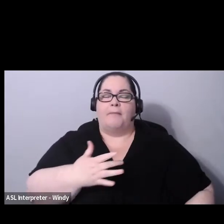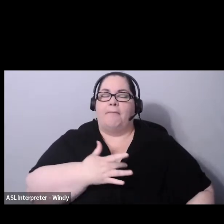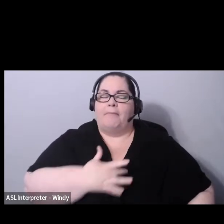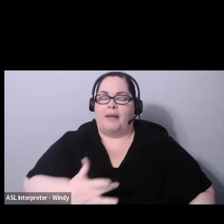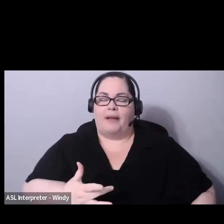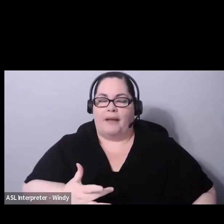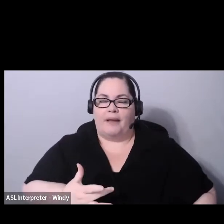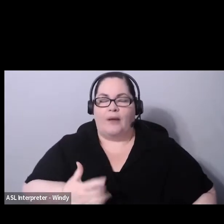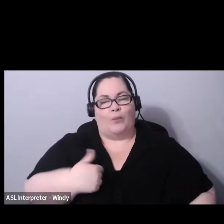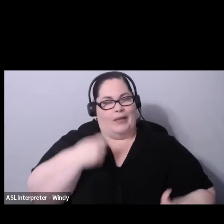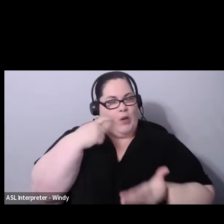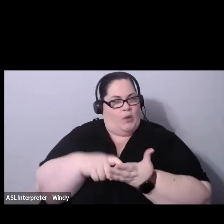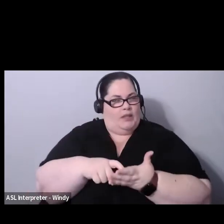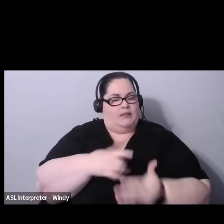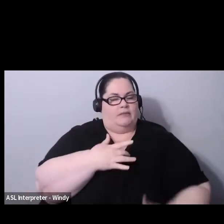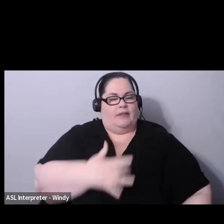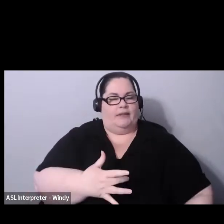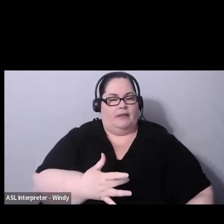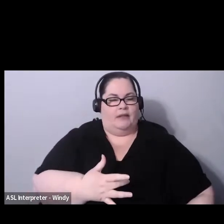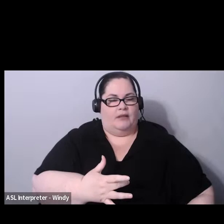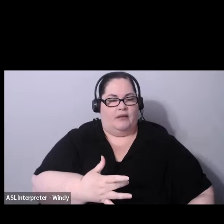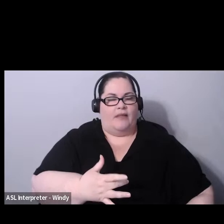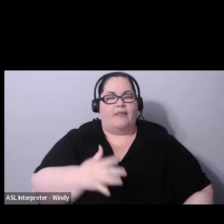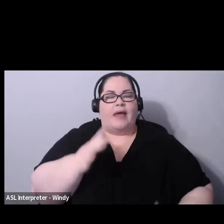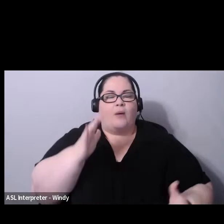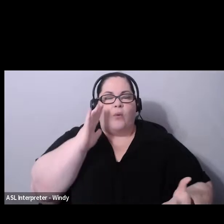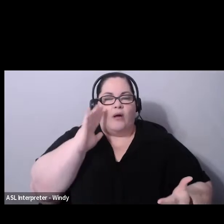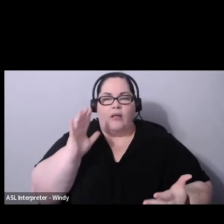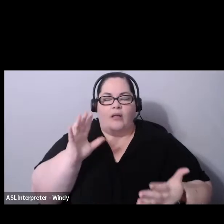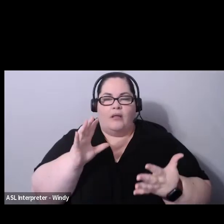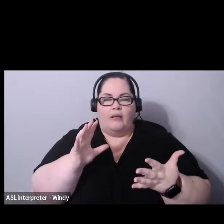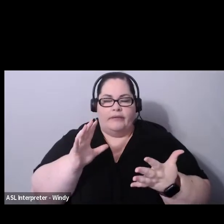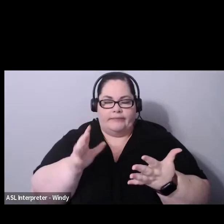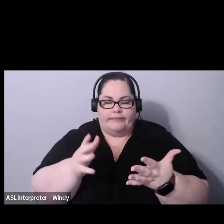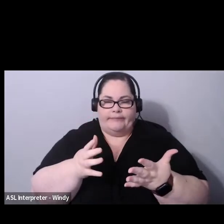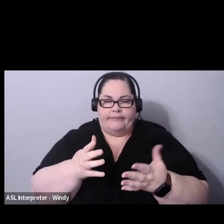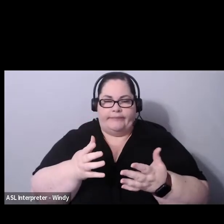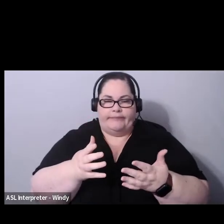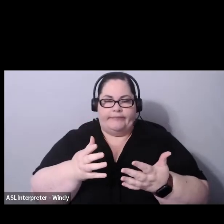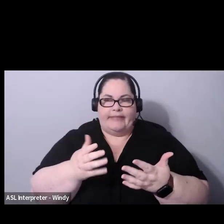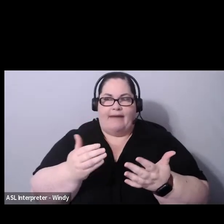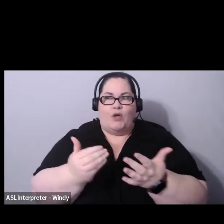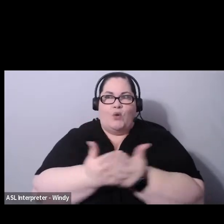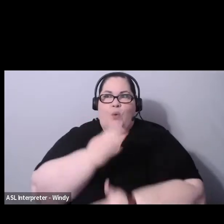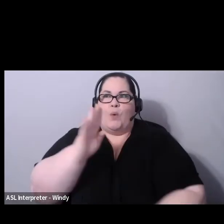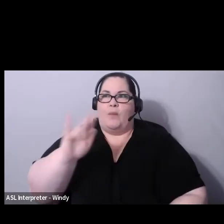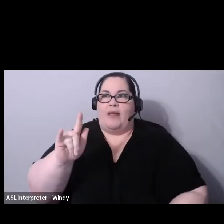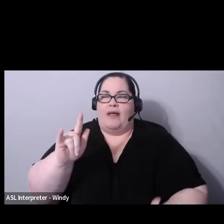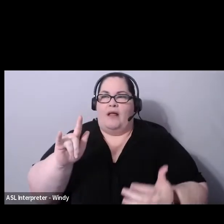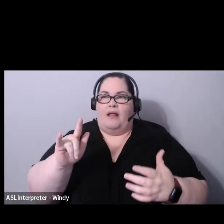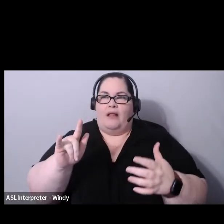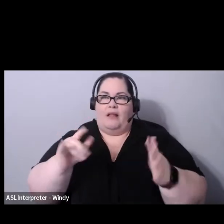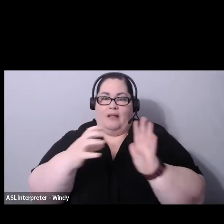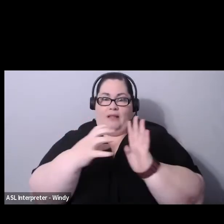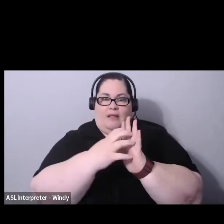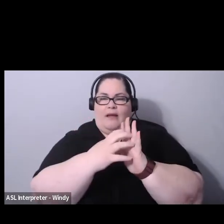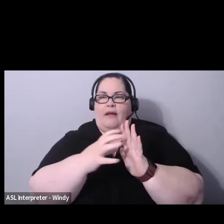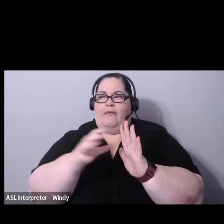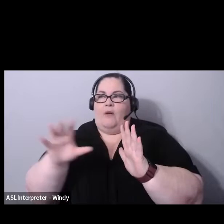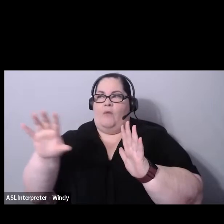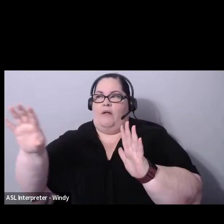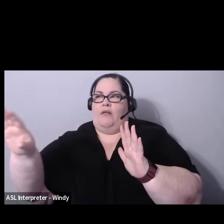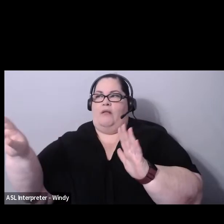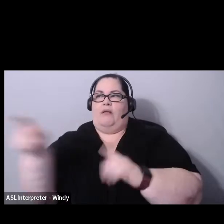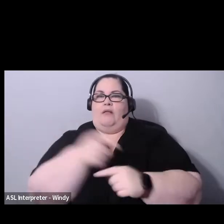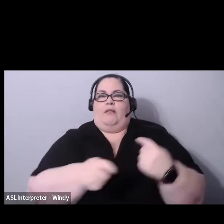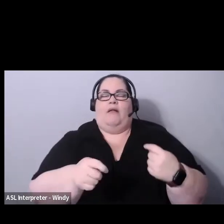typically what we notice are they will take a new bill and replace it. So those are the